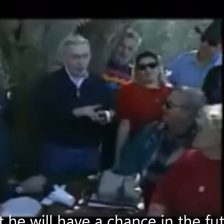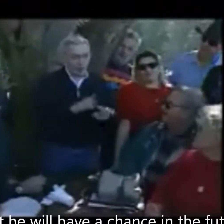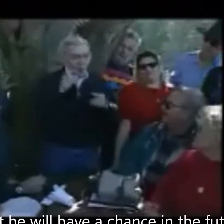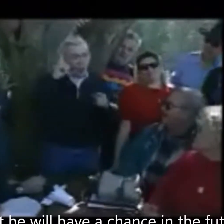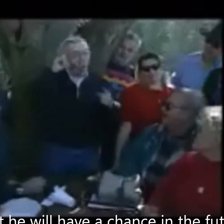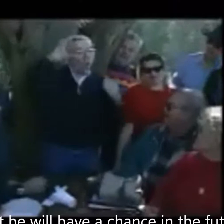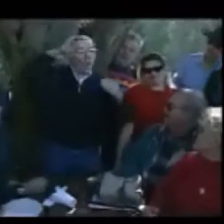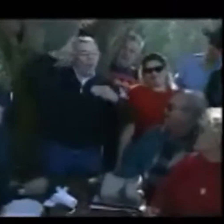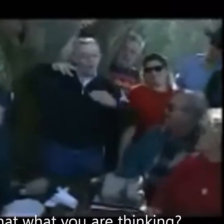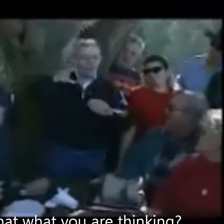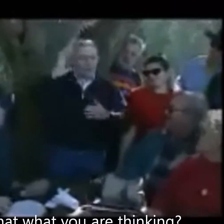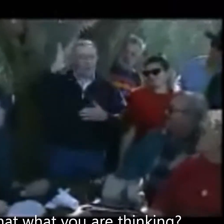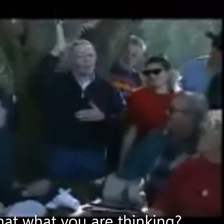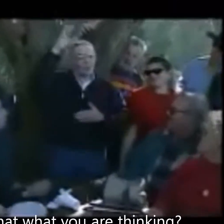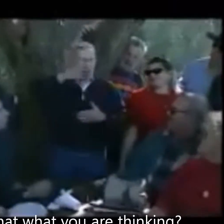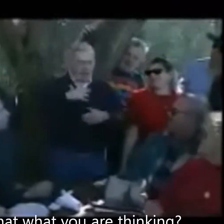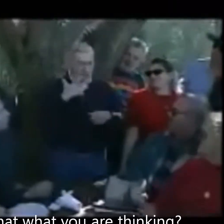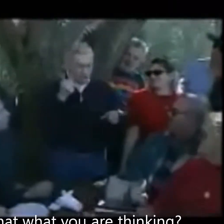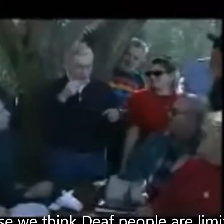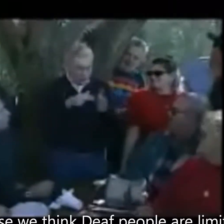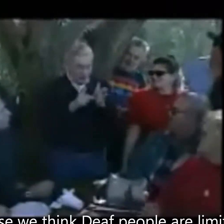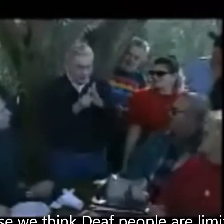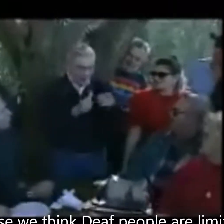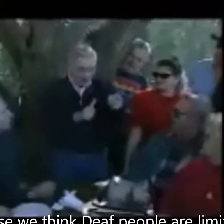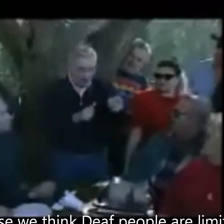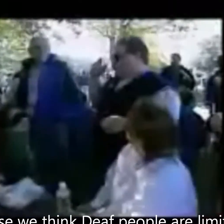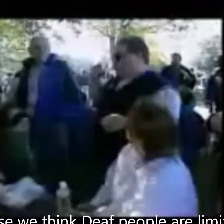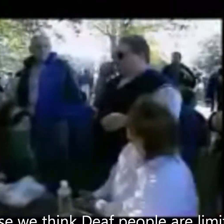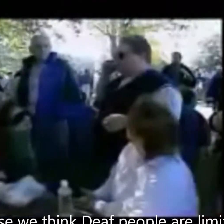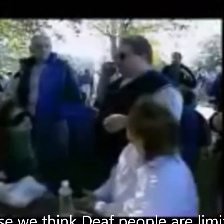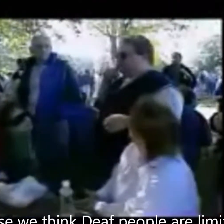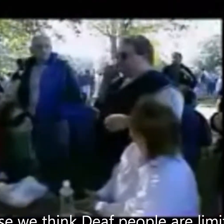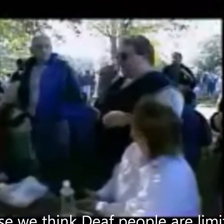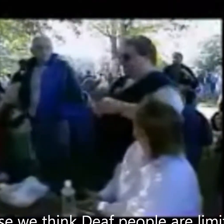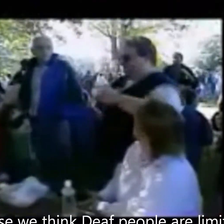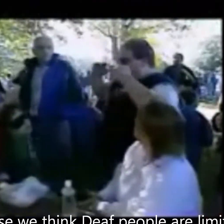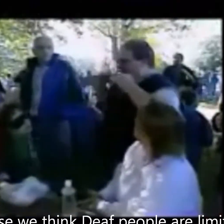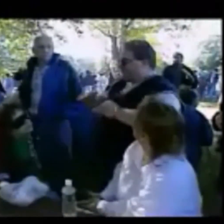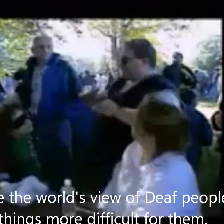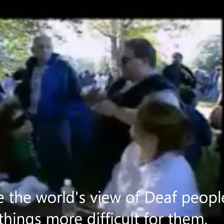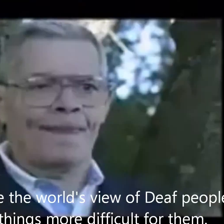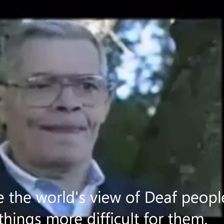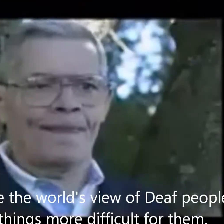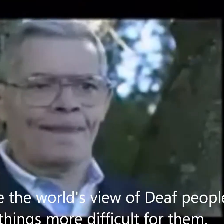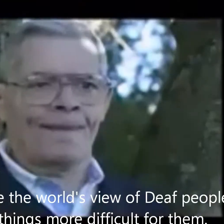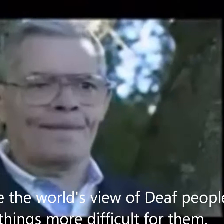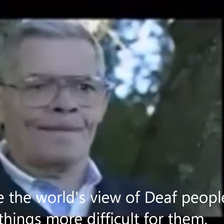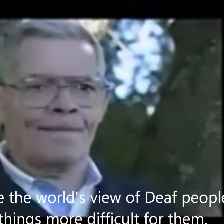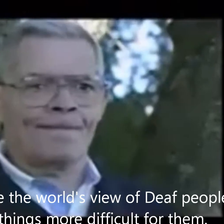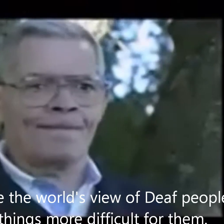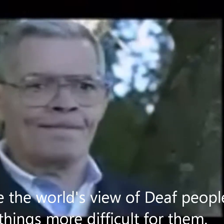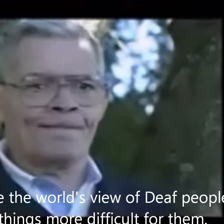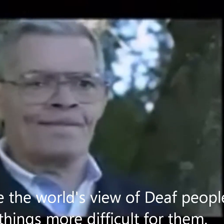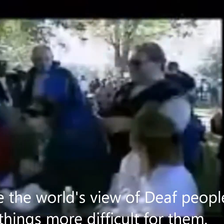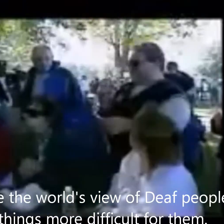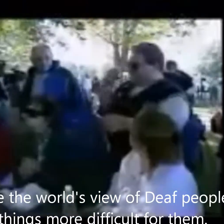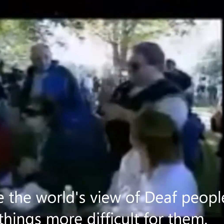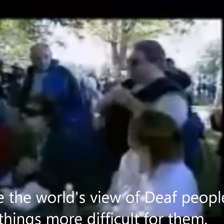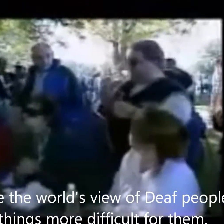in the future. Is that what you're thinking? It's not because we think deaf people are limited. It's because the world's view of deaf people makes things more difficult